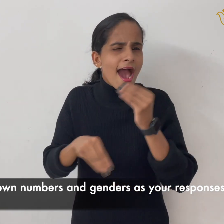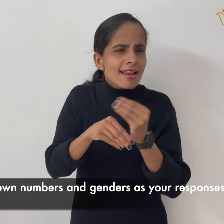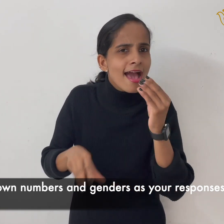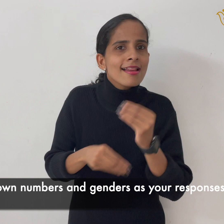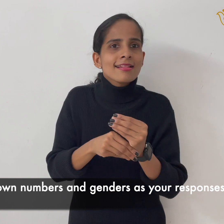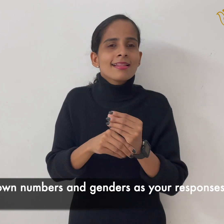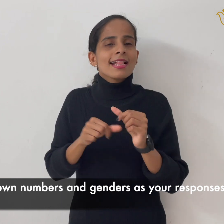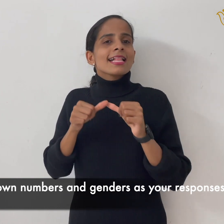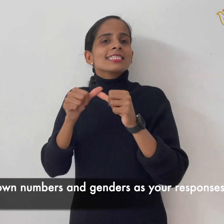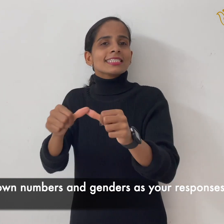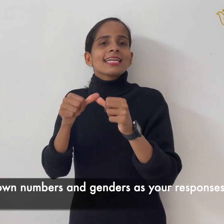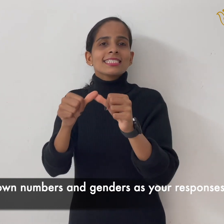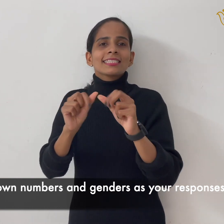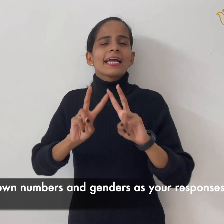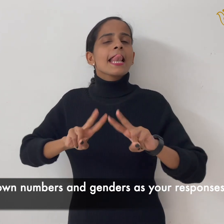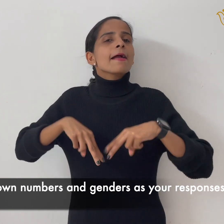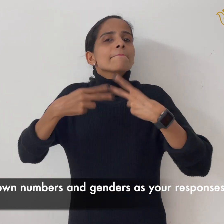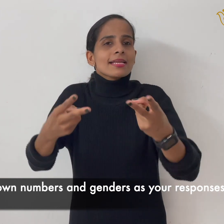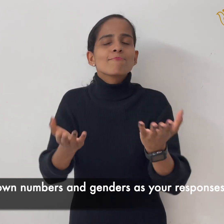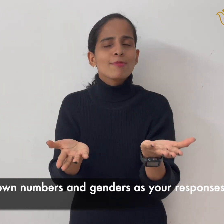as your responses.